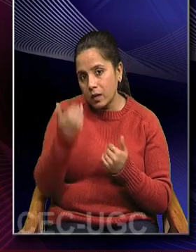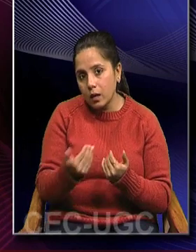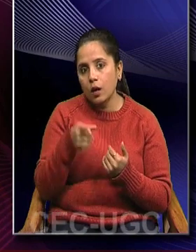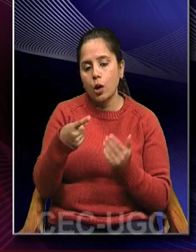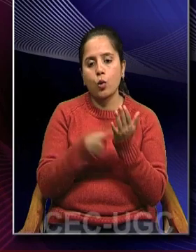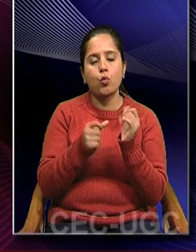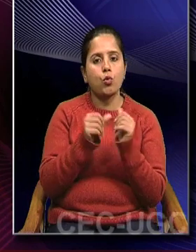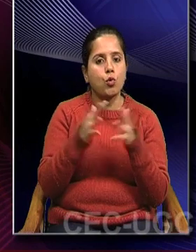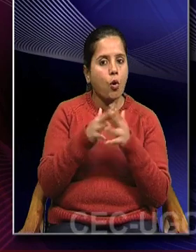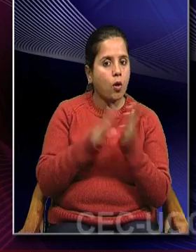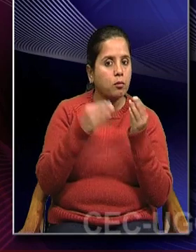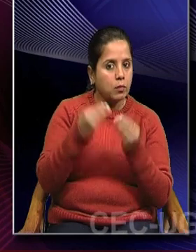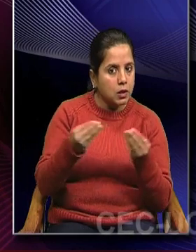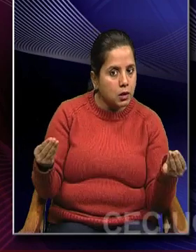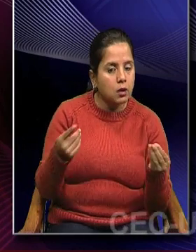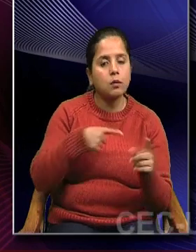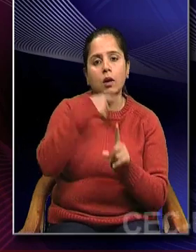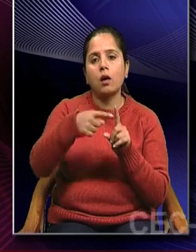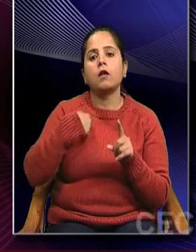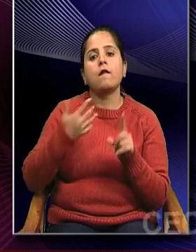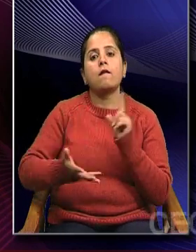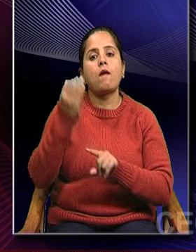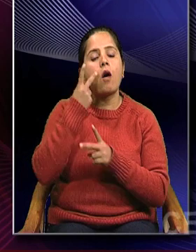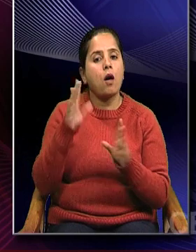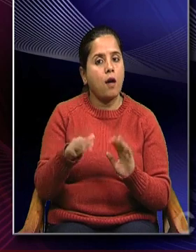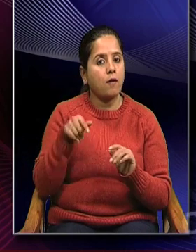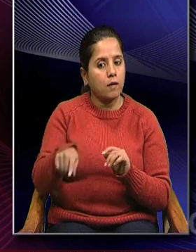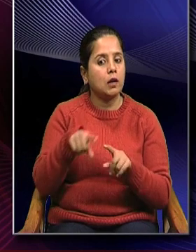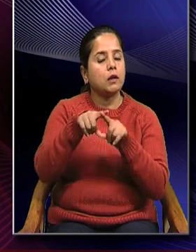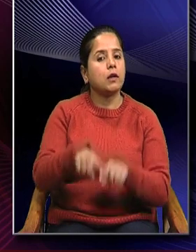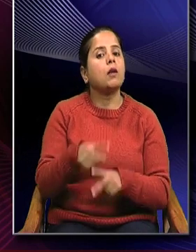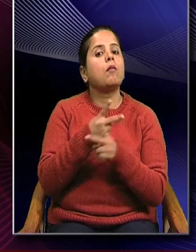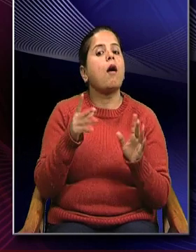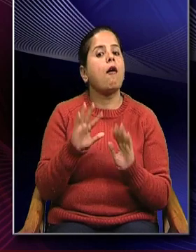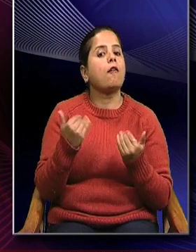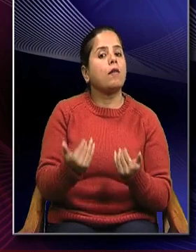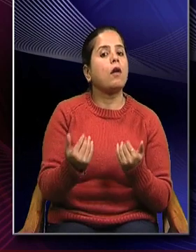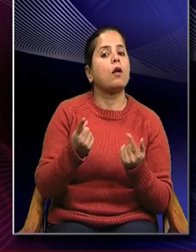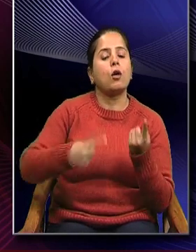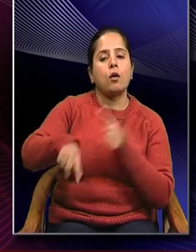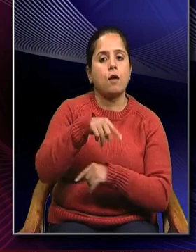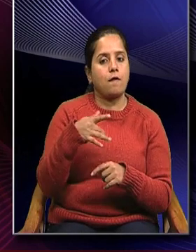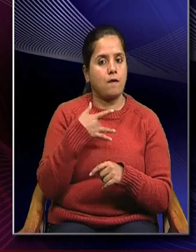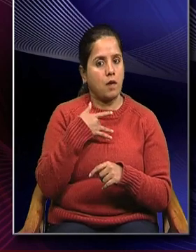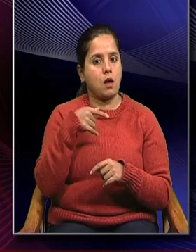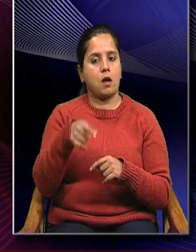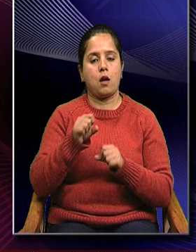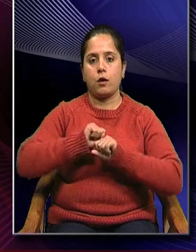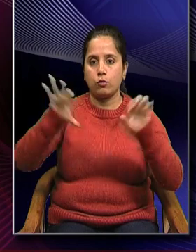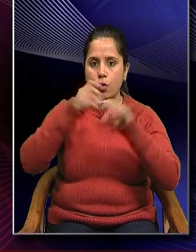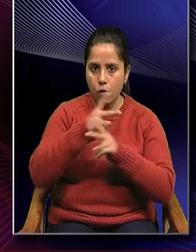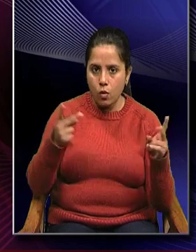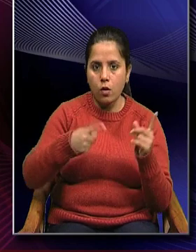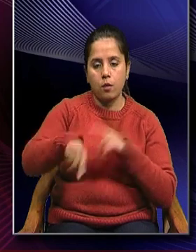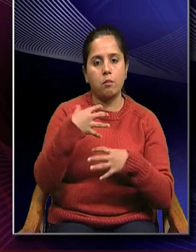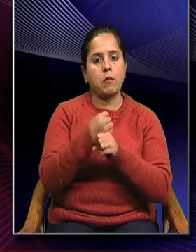raw material, as well as we also find that they were also dependent on the kind of exports which were being